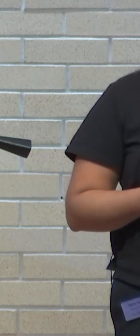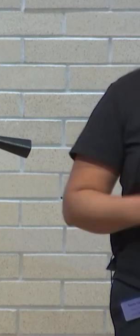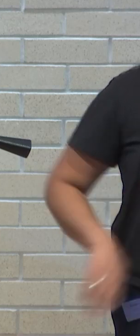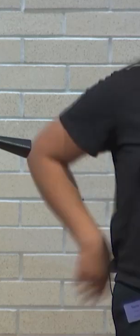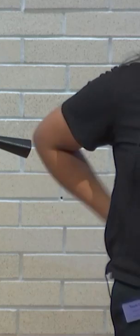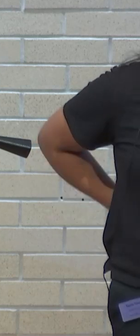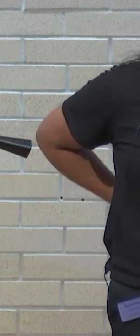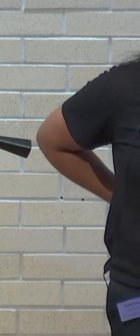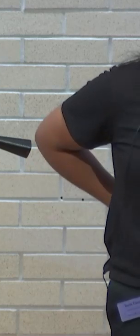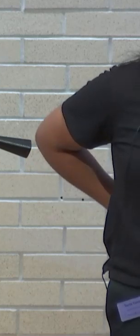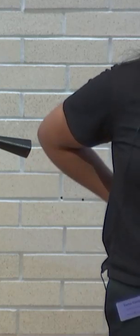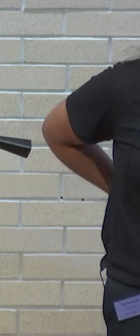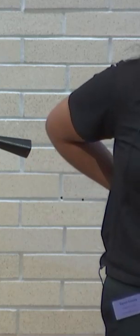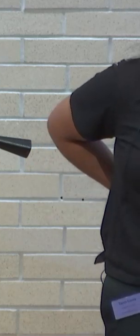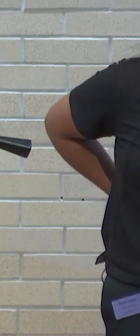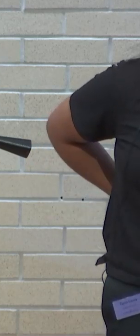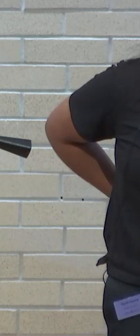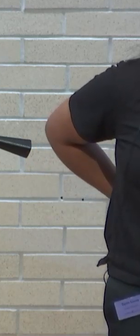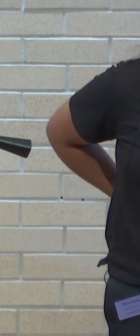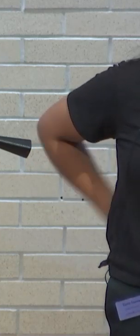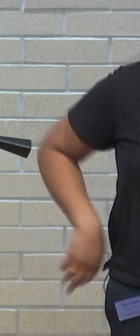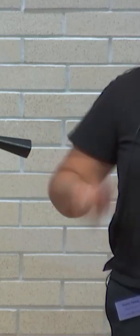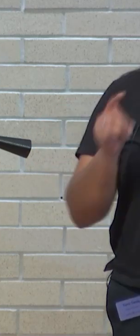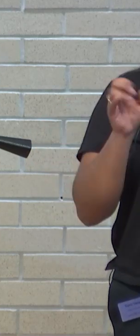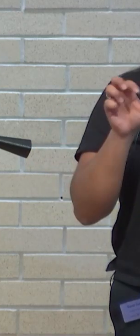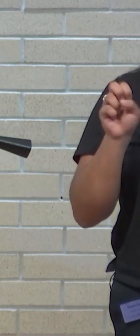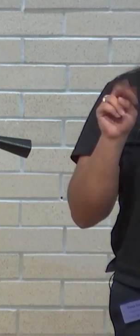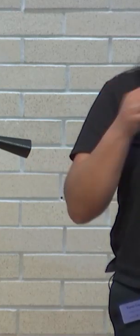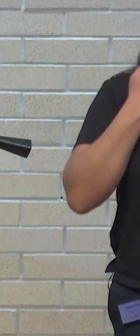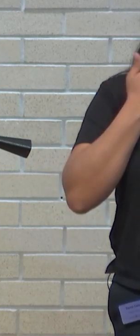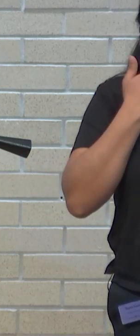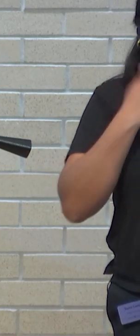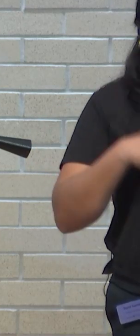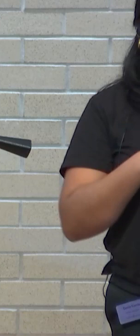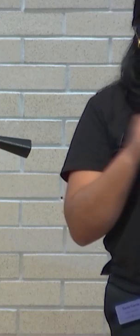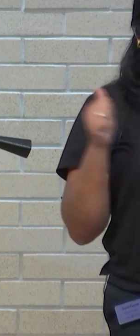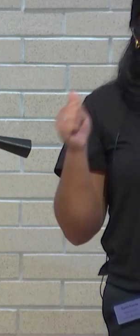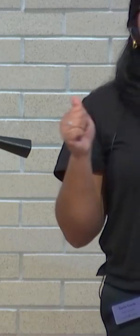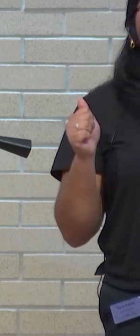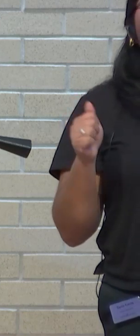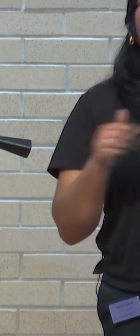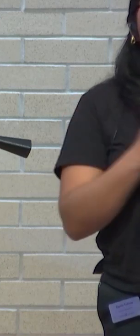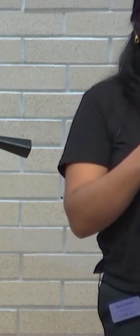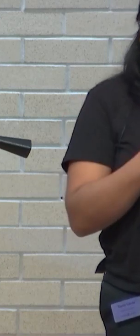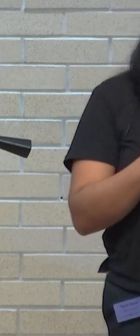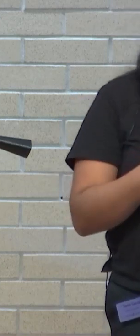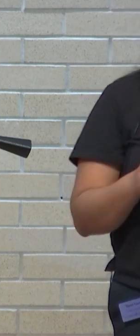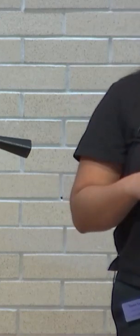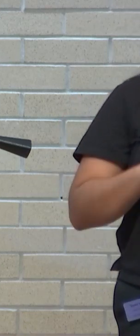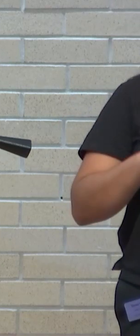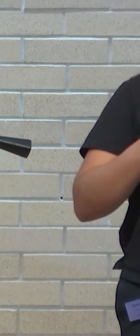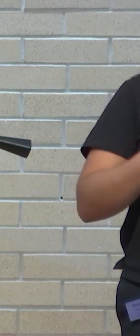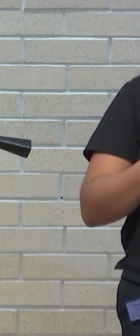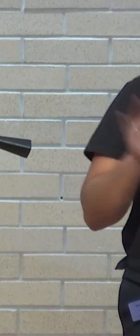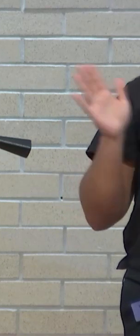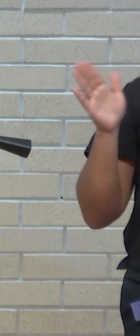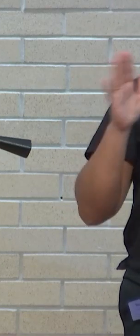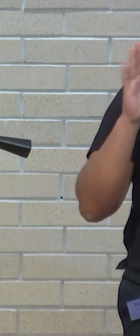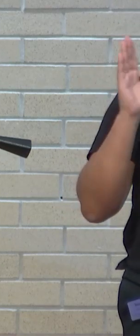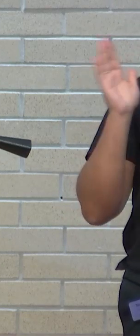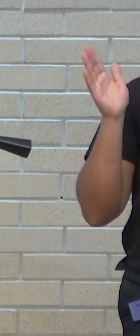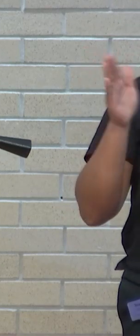Caitlin, thank you so much for your vulnerability and for being able to share those words with us. Let's give her another round of applause, please.